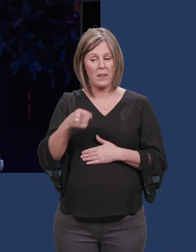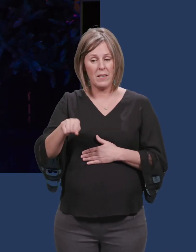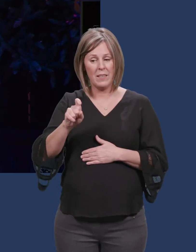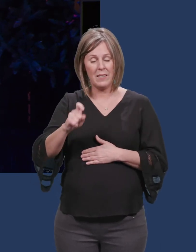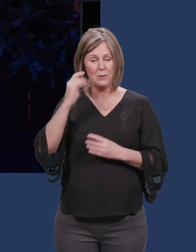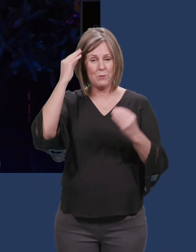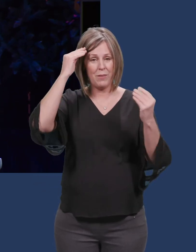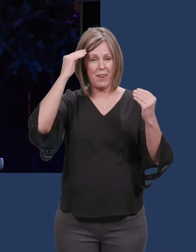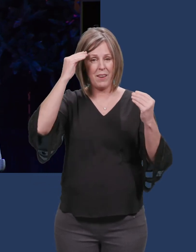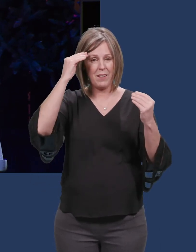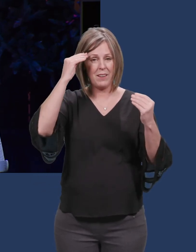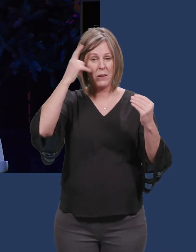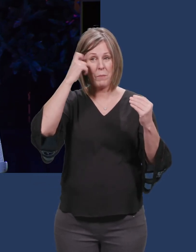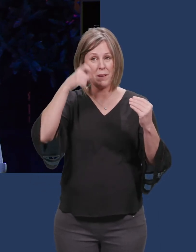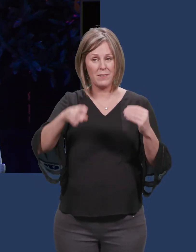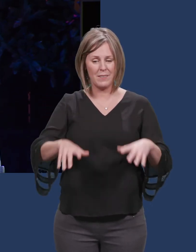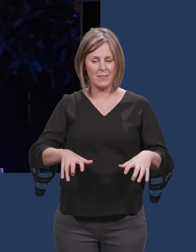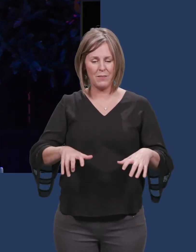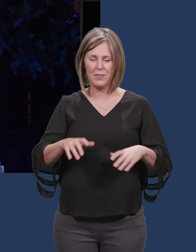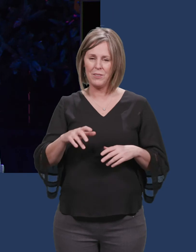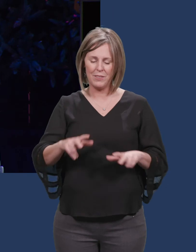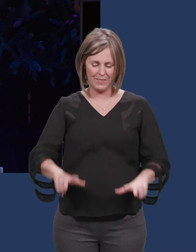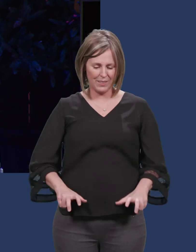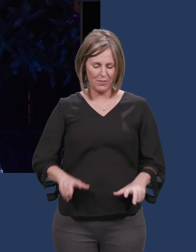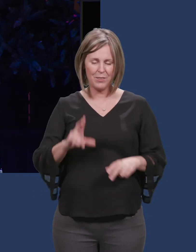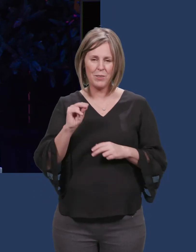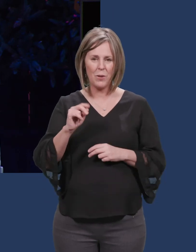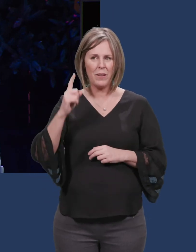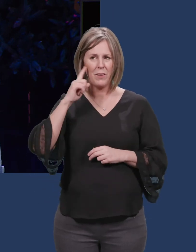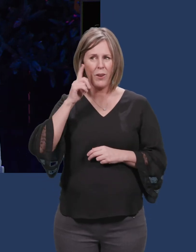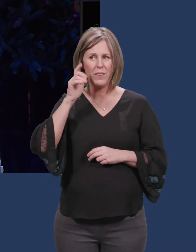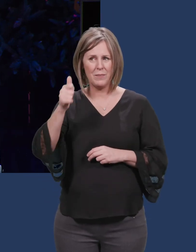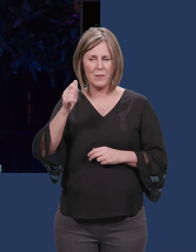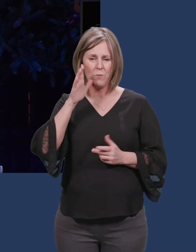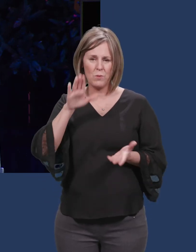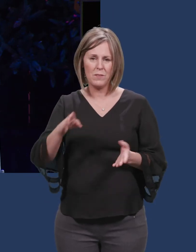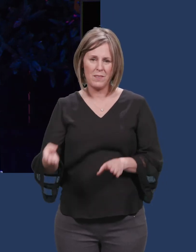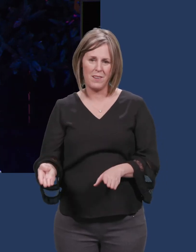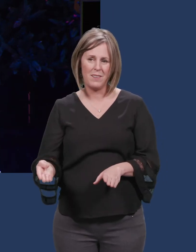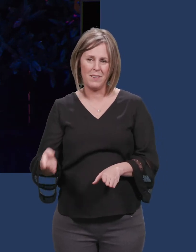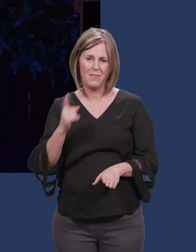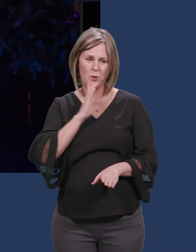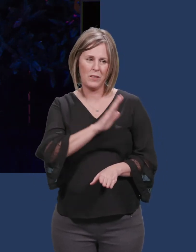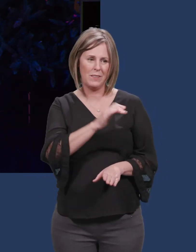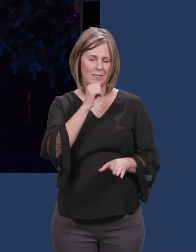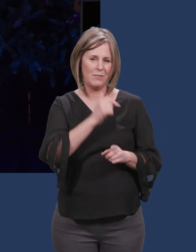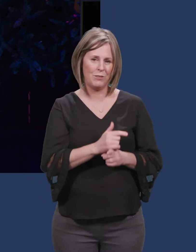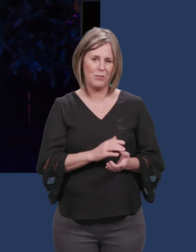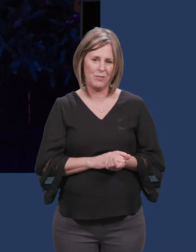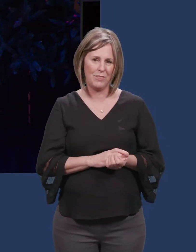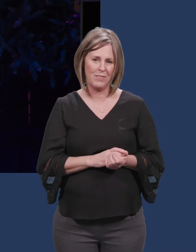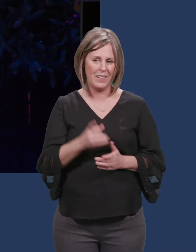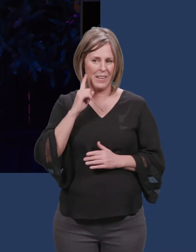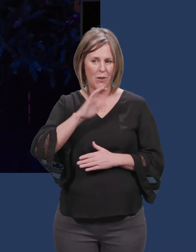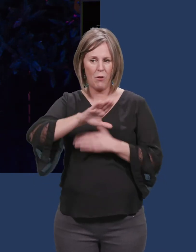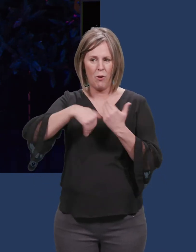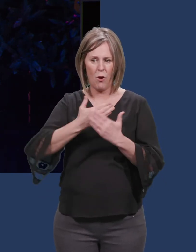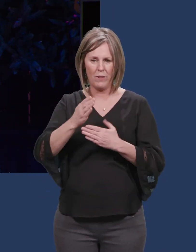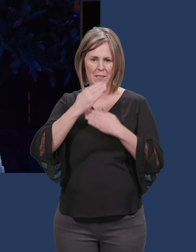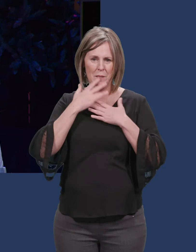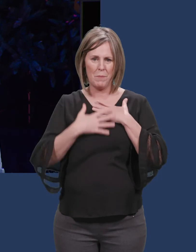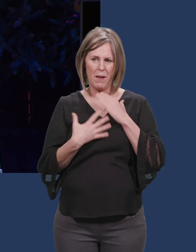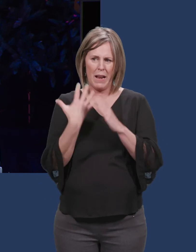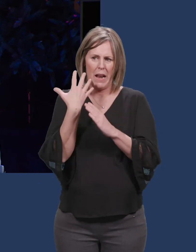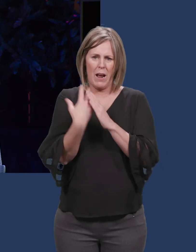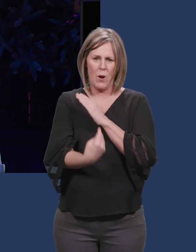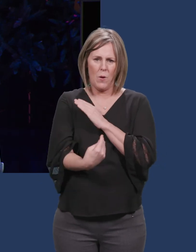it was because he thought he was going to have to give his life so his sister could have life. Jesus